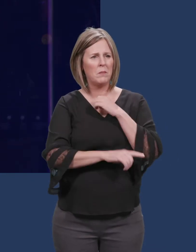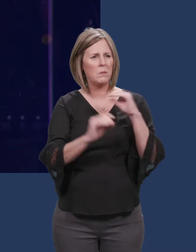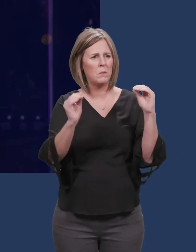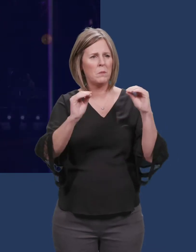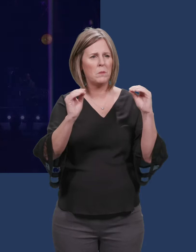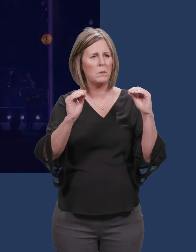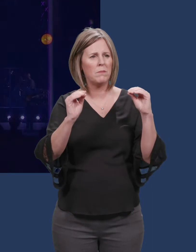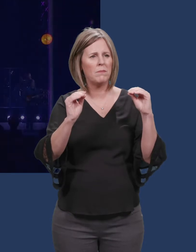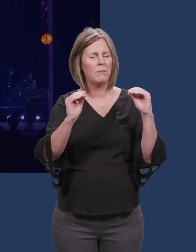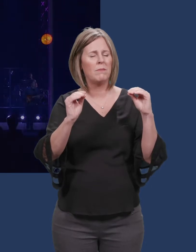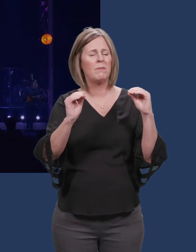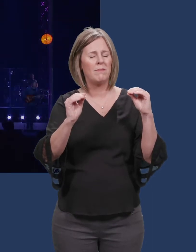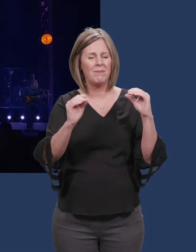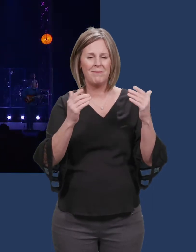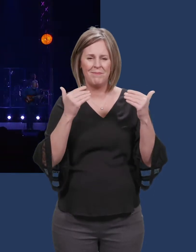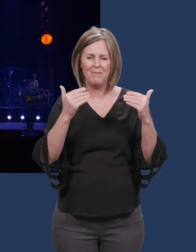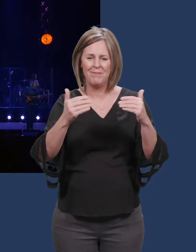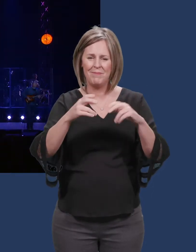be seated.